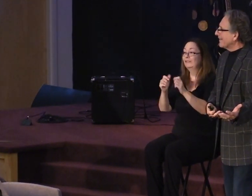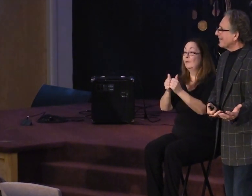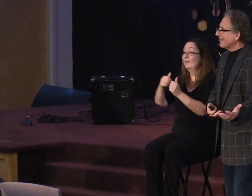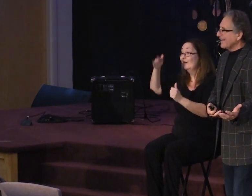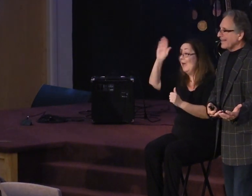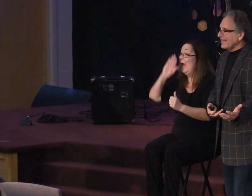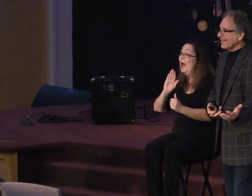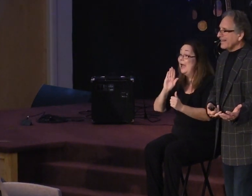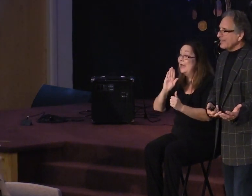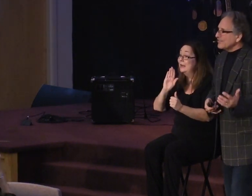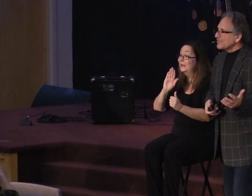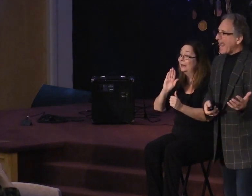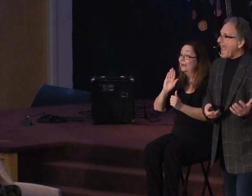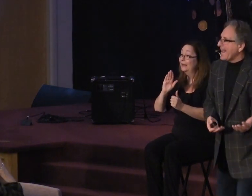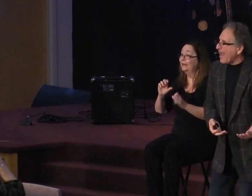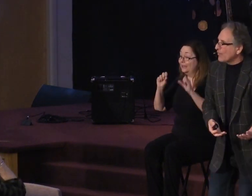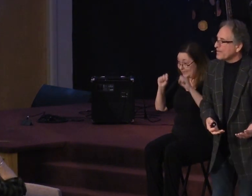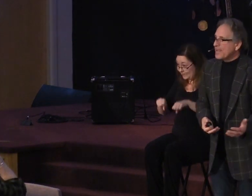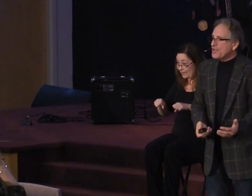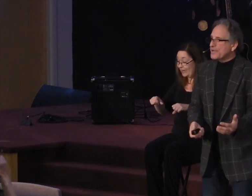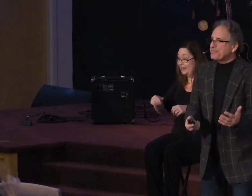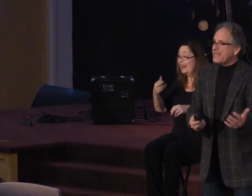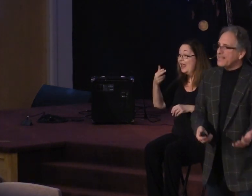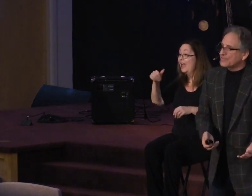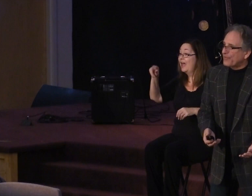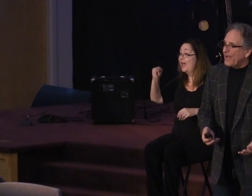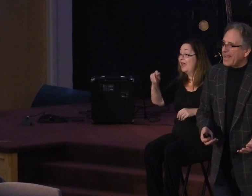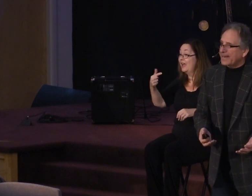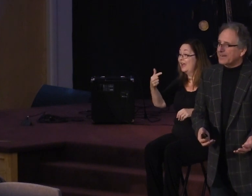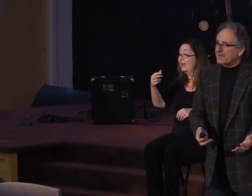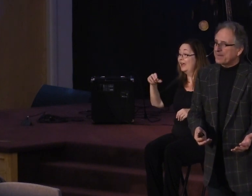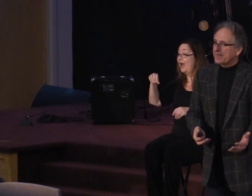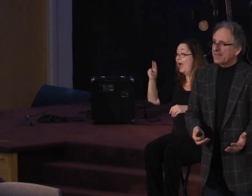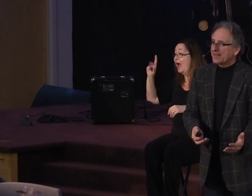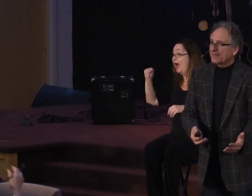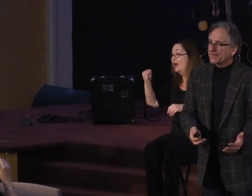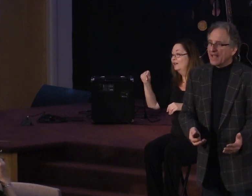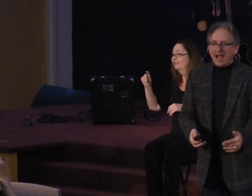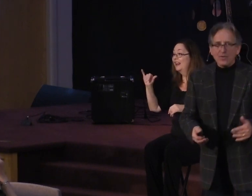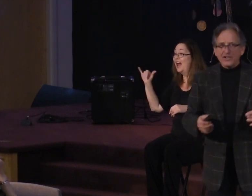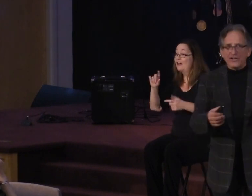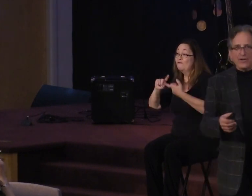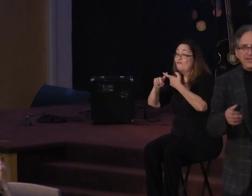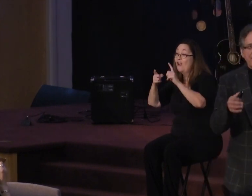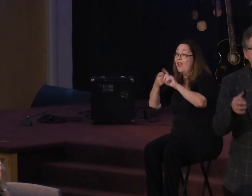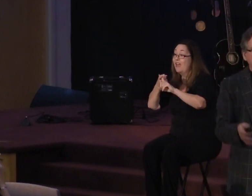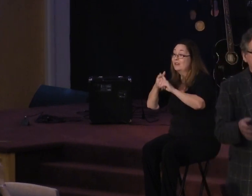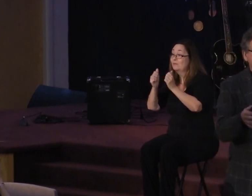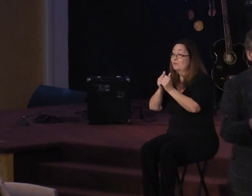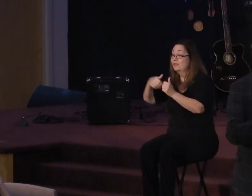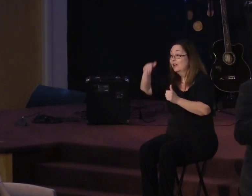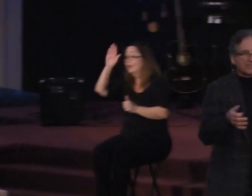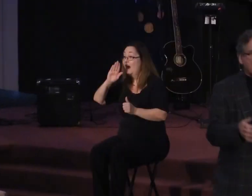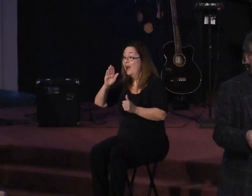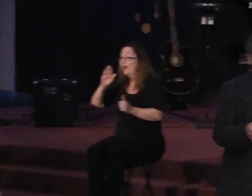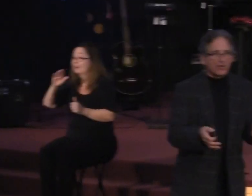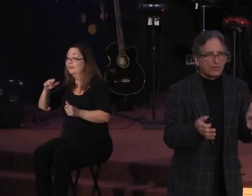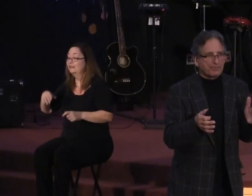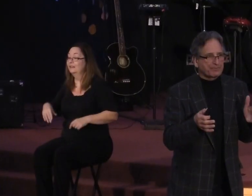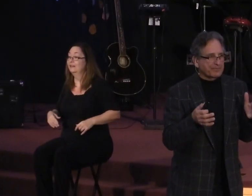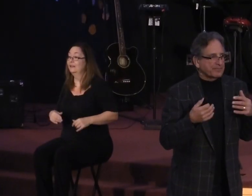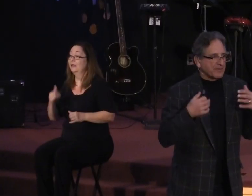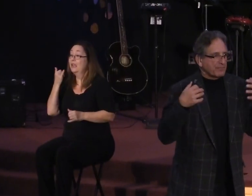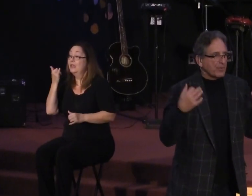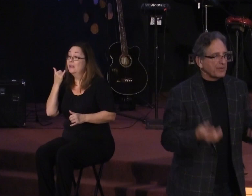God. You can just hang out with him. You can be his friend. I want you to know that if there's something that's got